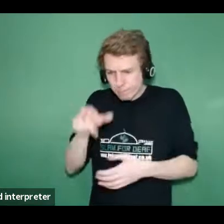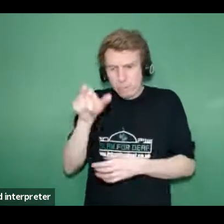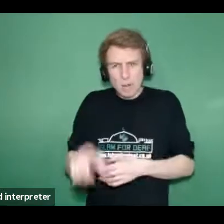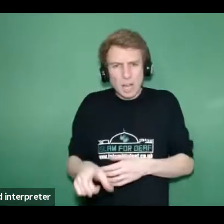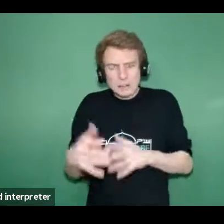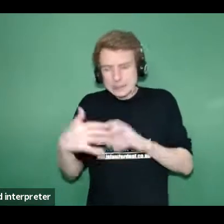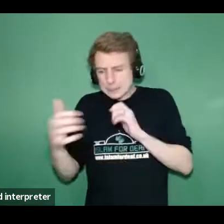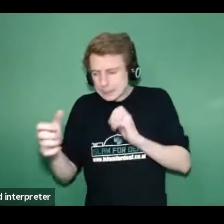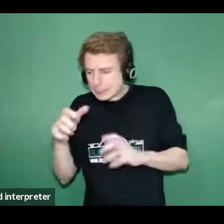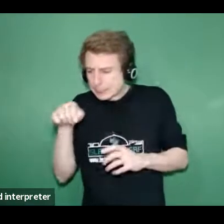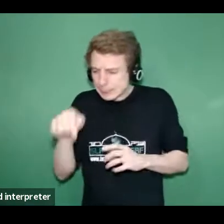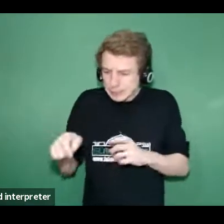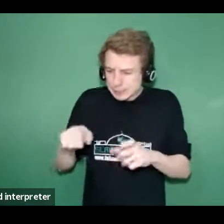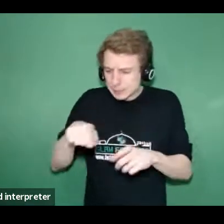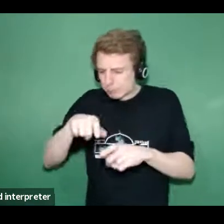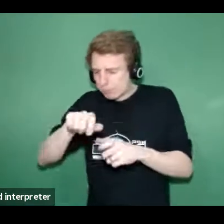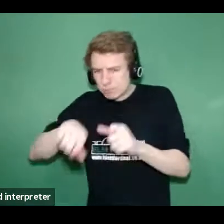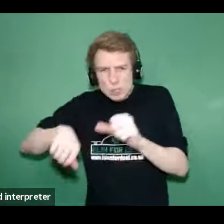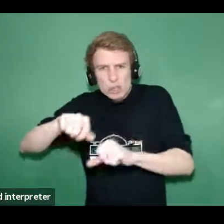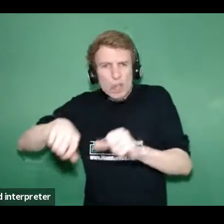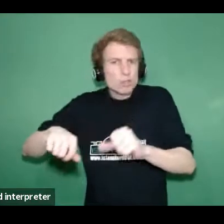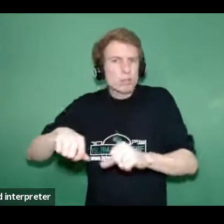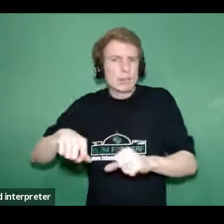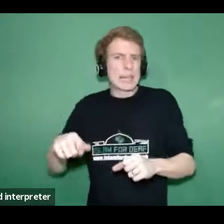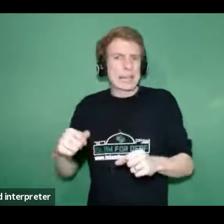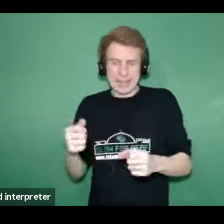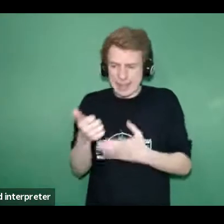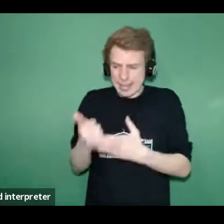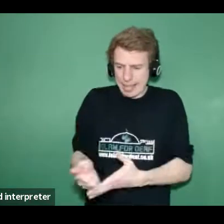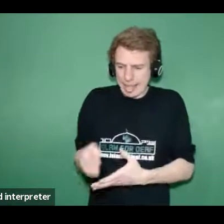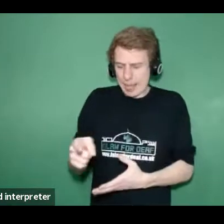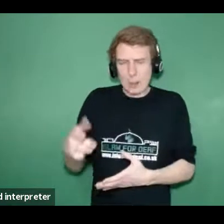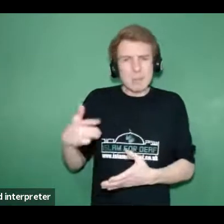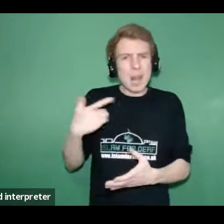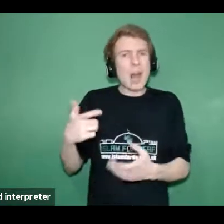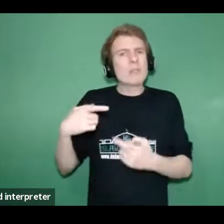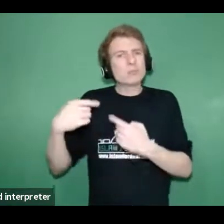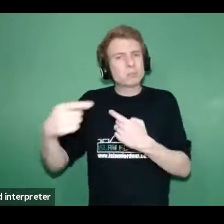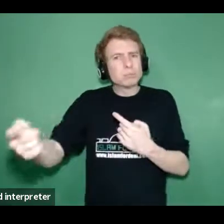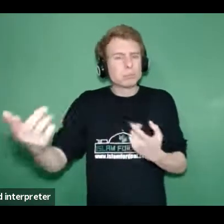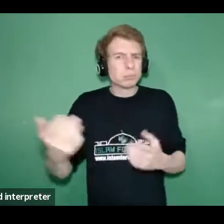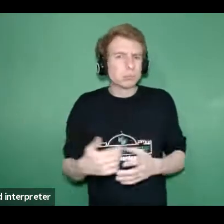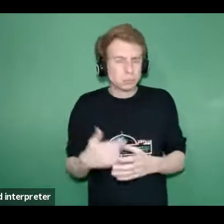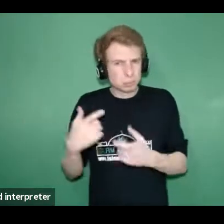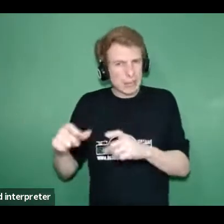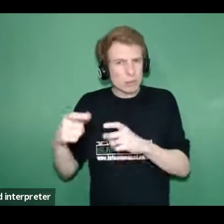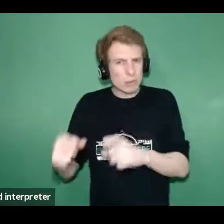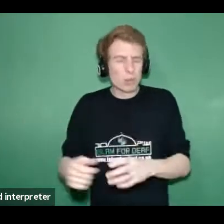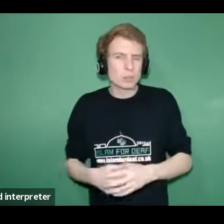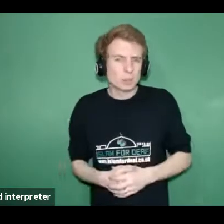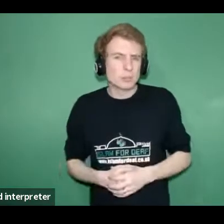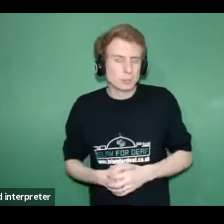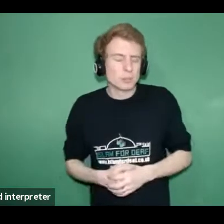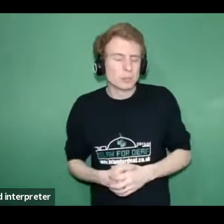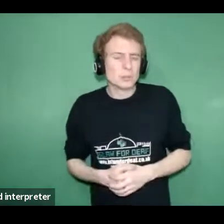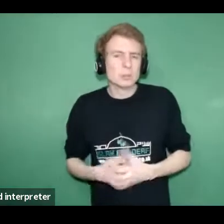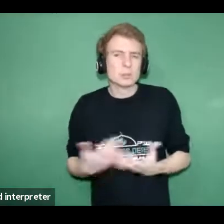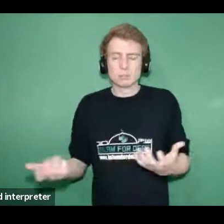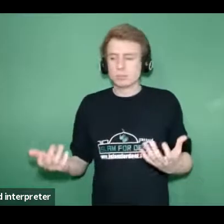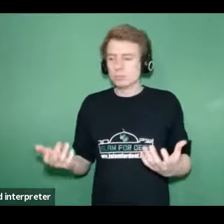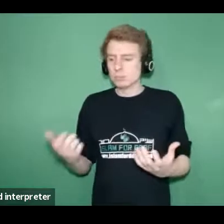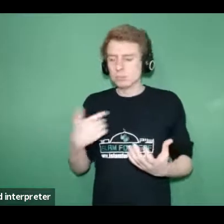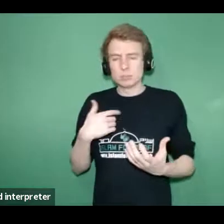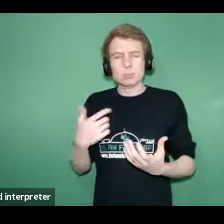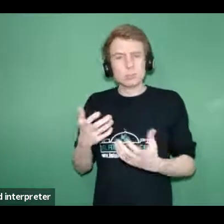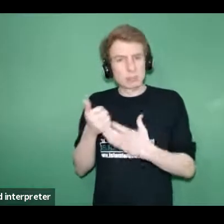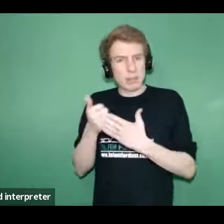fixed period, a period of which the Creator has already ordained for that person that they will be alive or they will not be